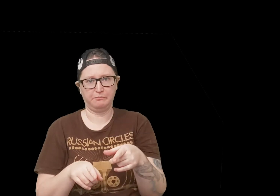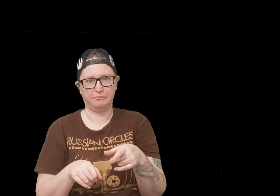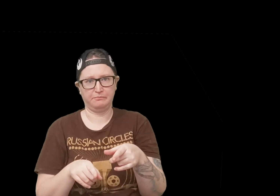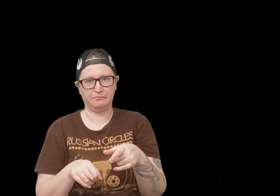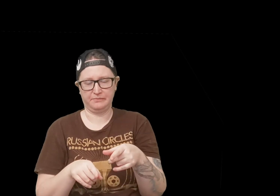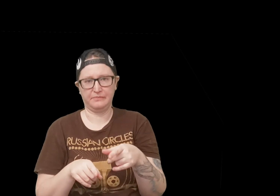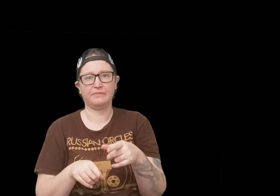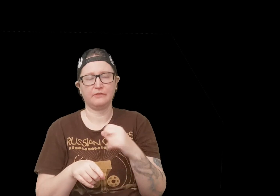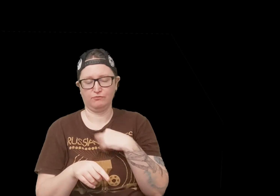happen in that room.